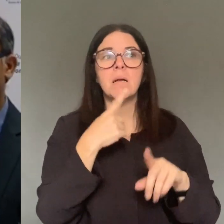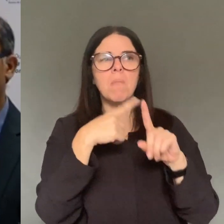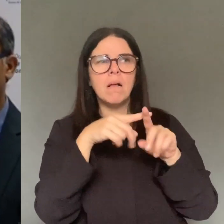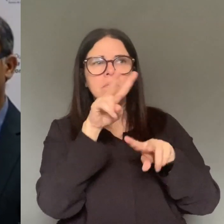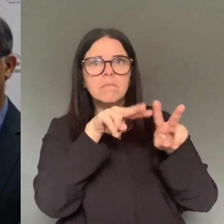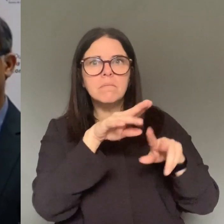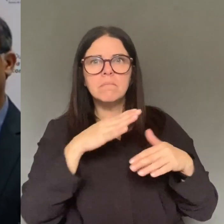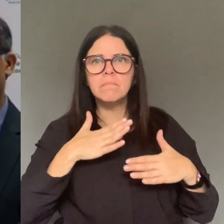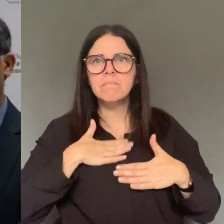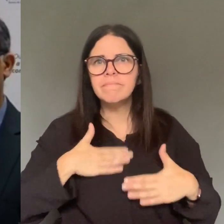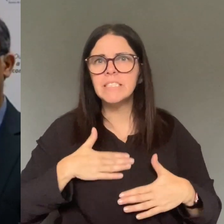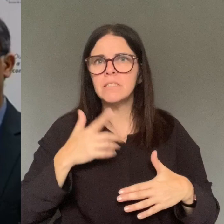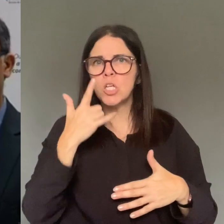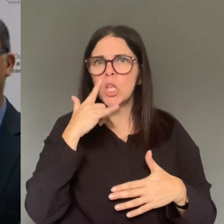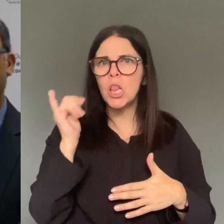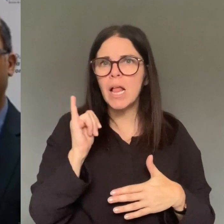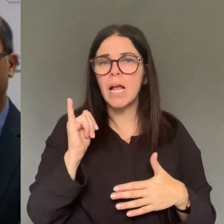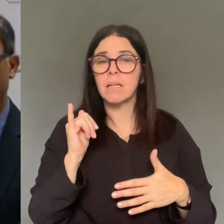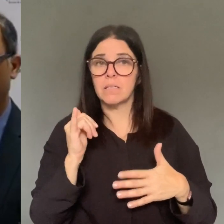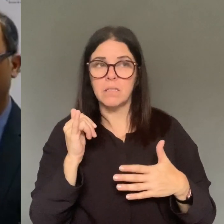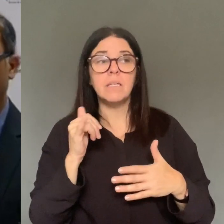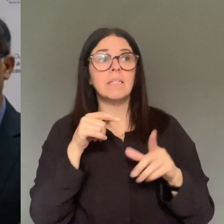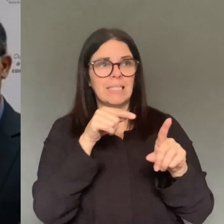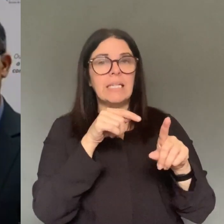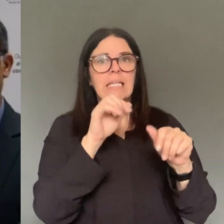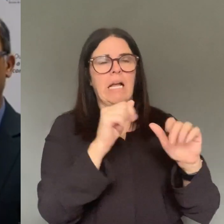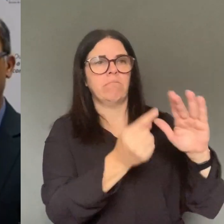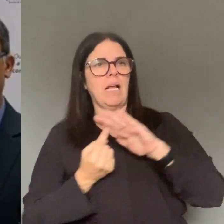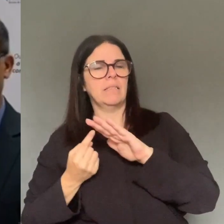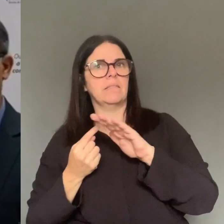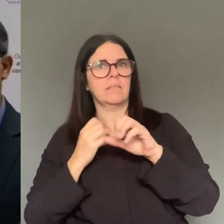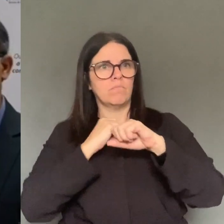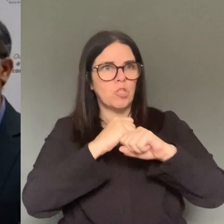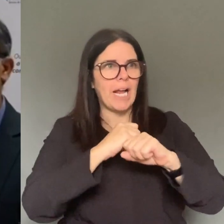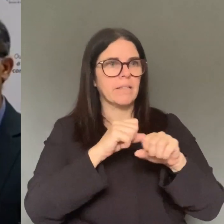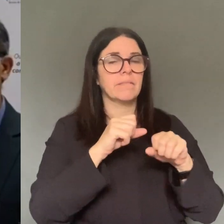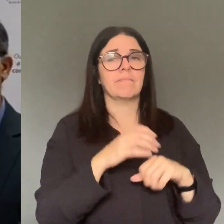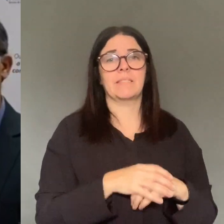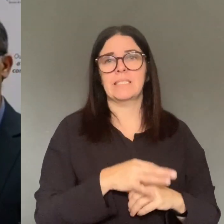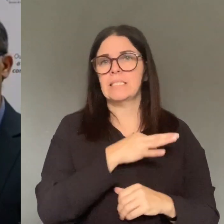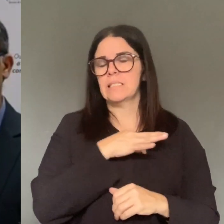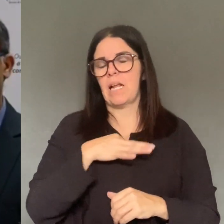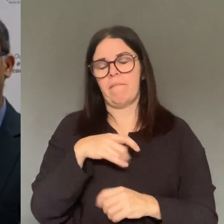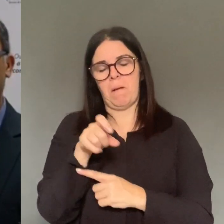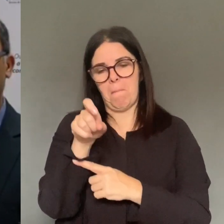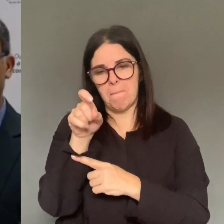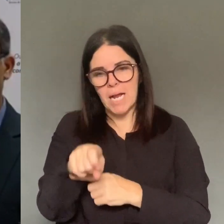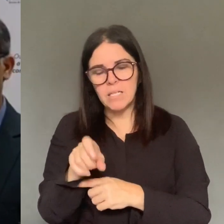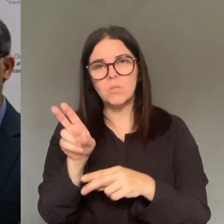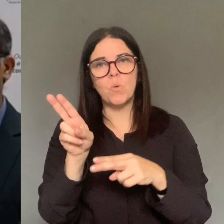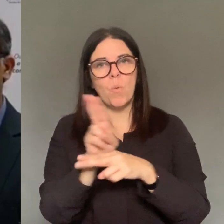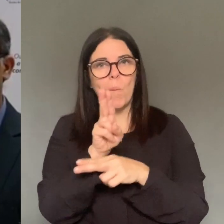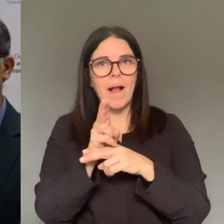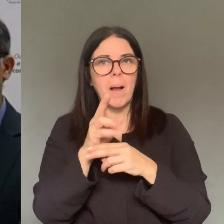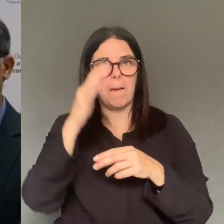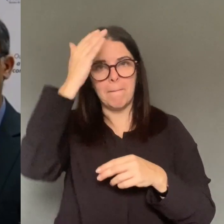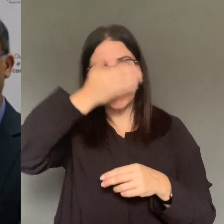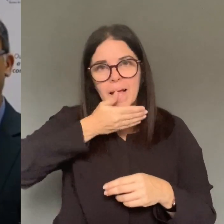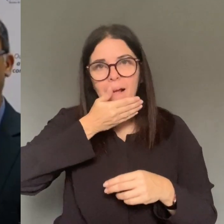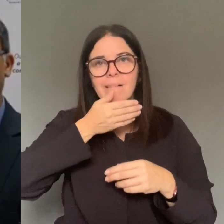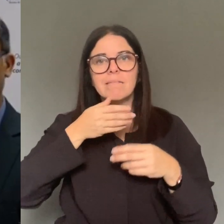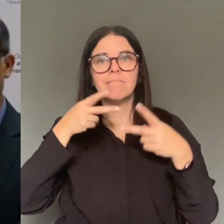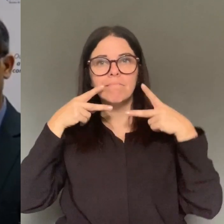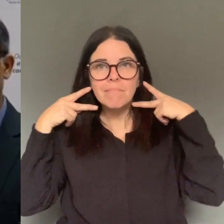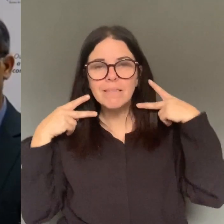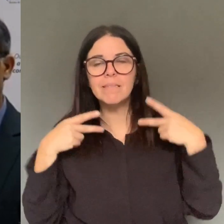homes must continue to do the active screening of all their residents, that is, taking temperatures and monitor their symptoms twice a day to pick up